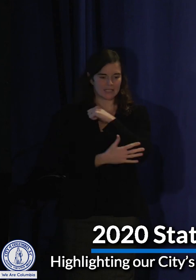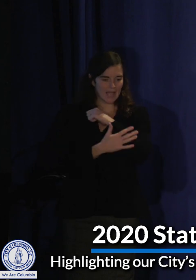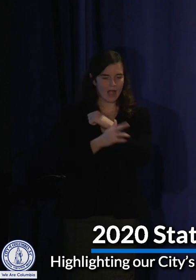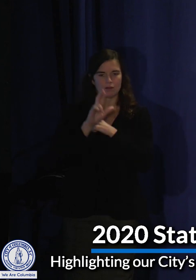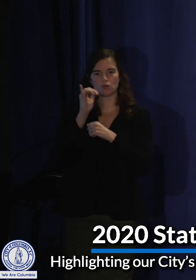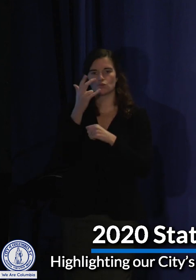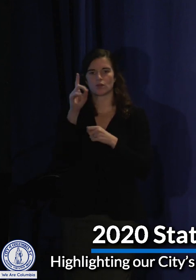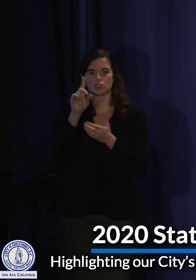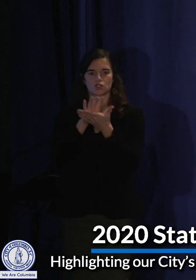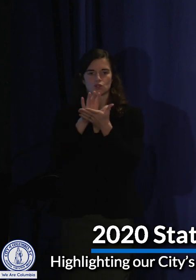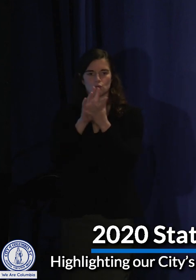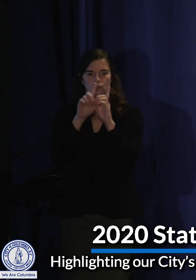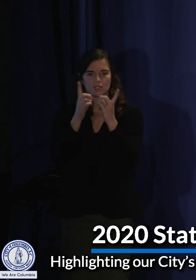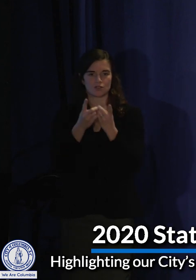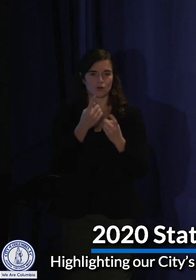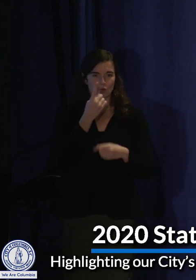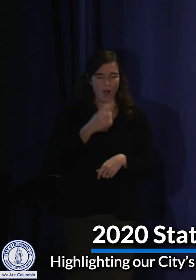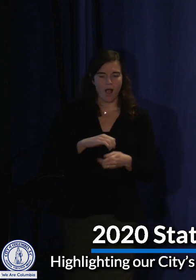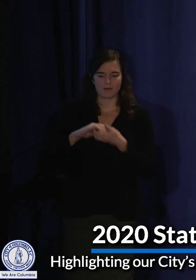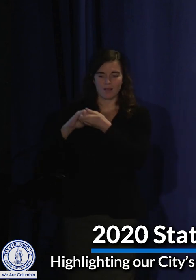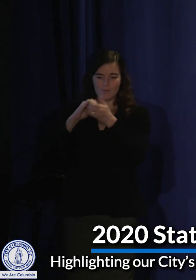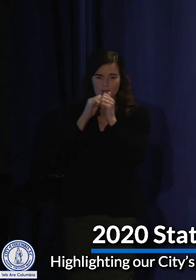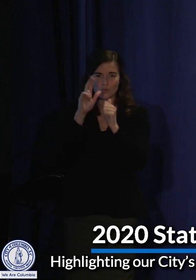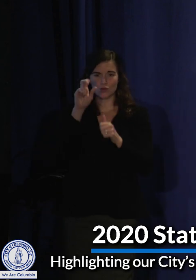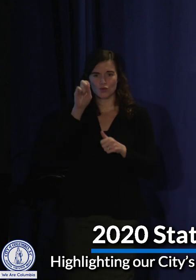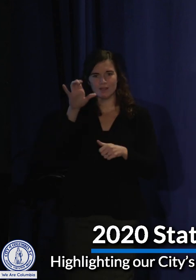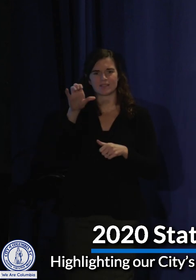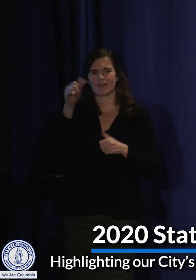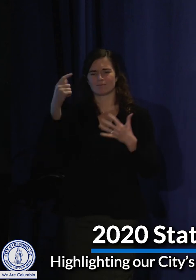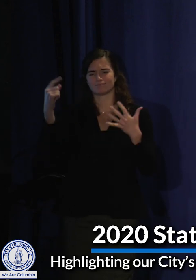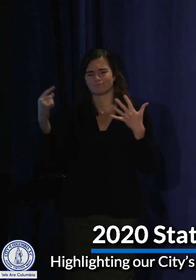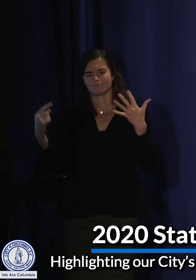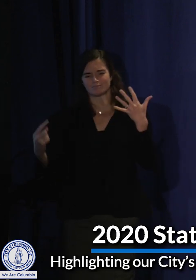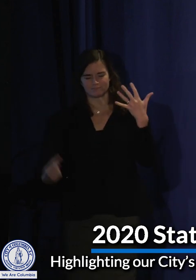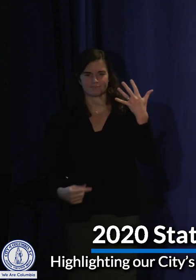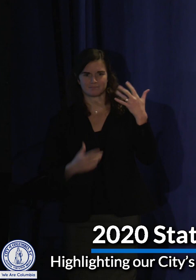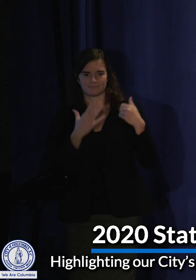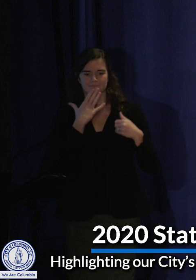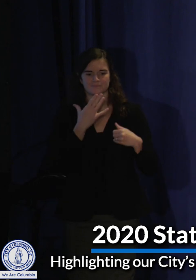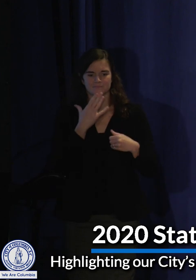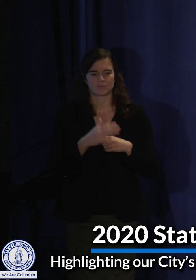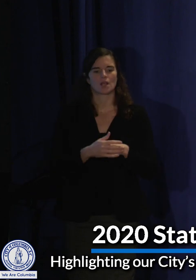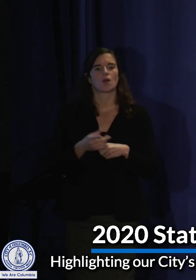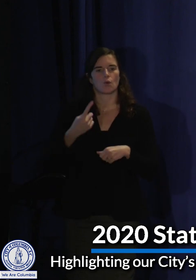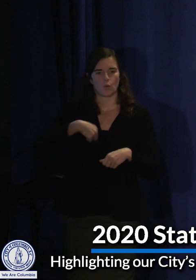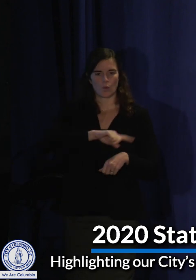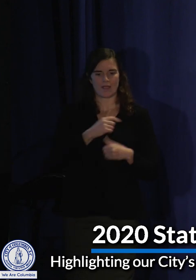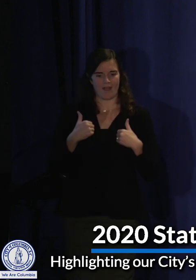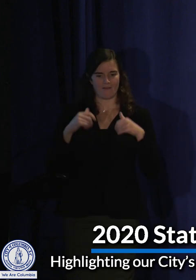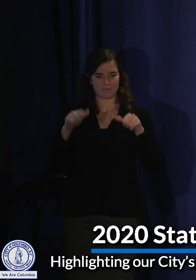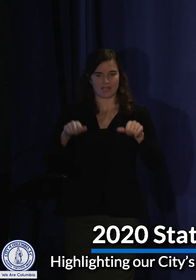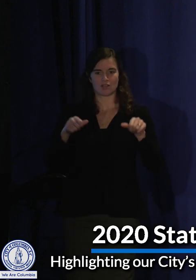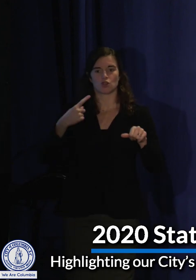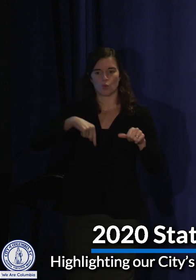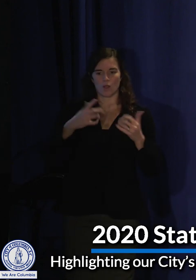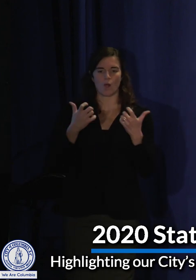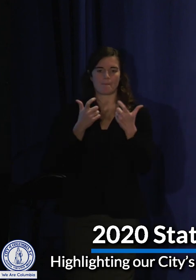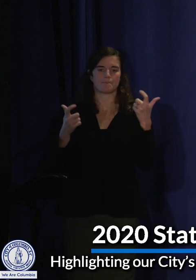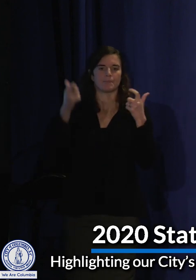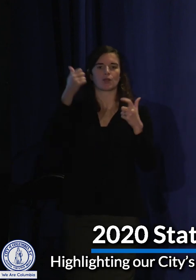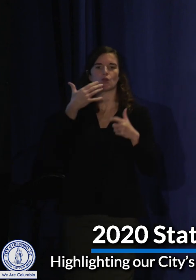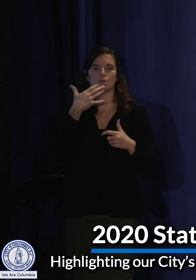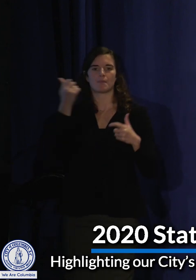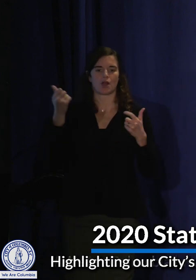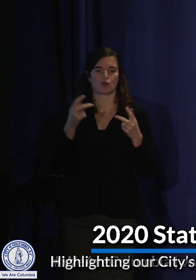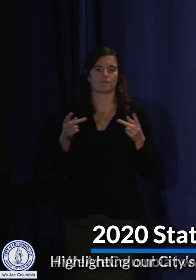with USC and other partners. We're going to creep into a greater measure of our potential with a bigger and better facility here, a facility